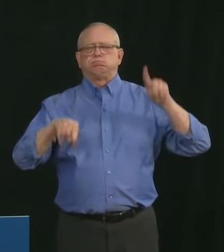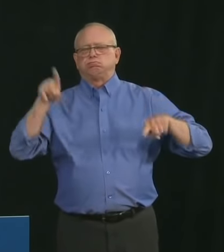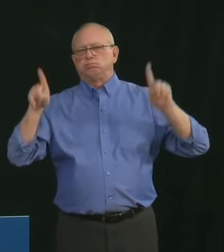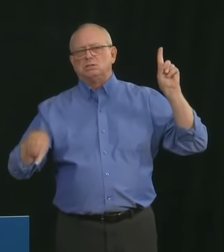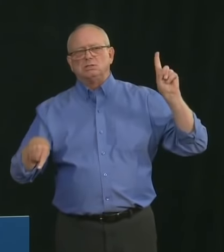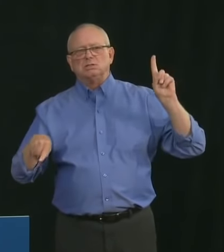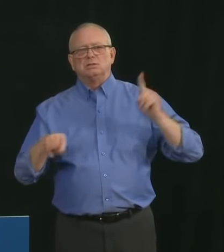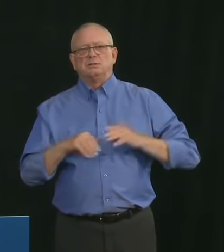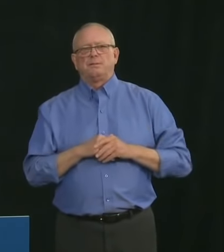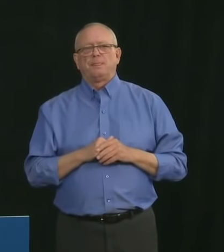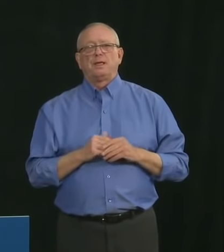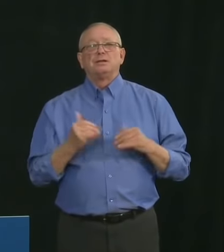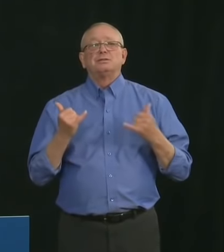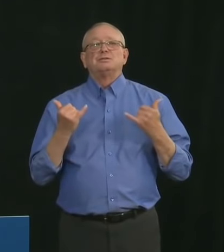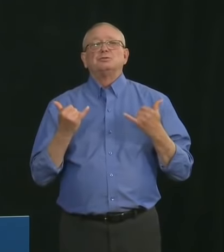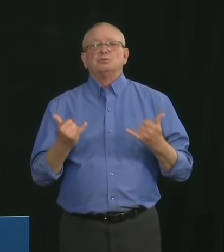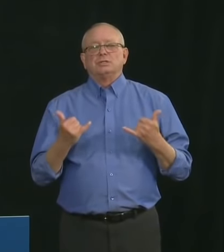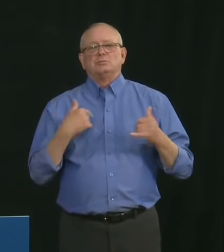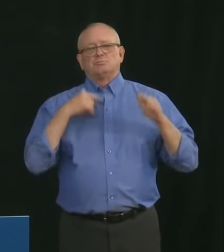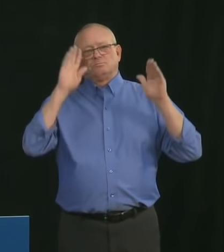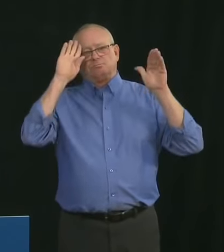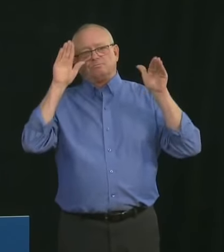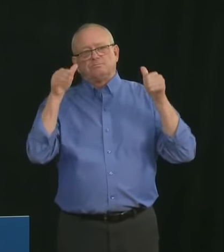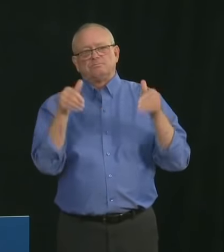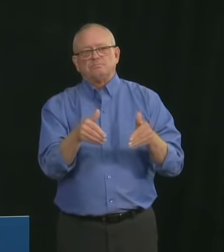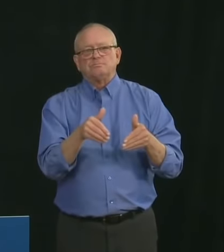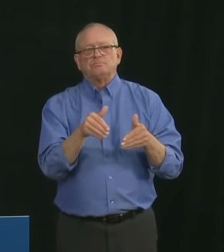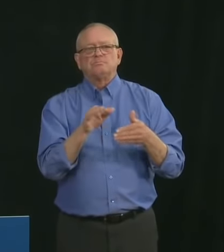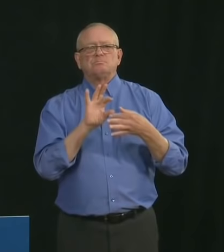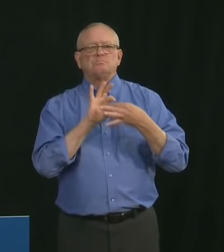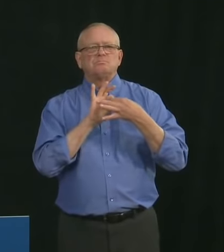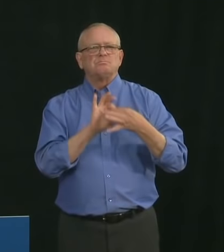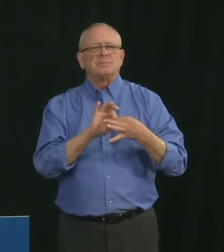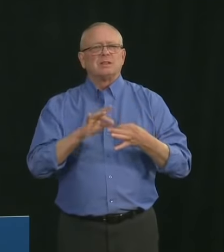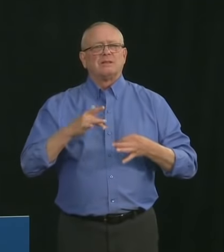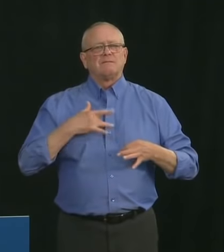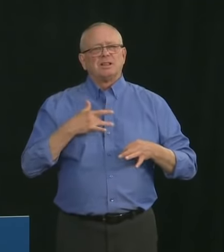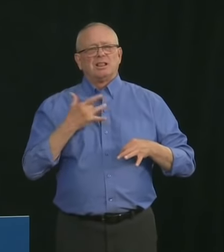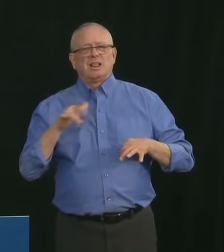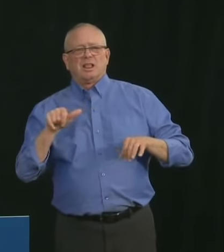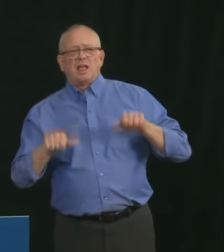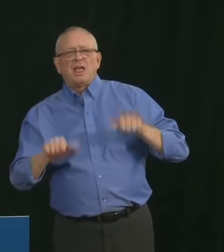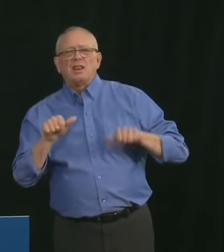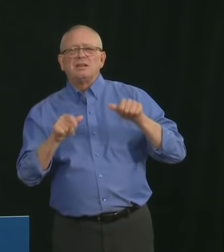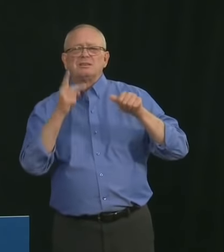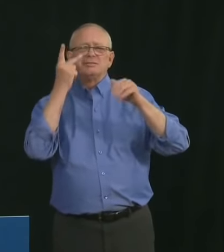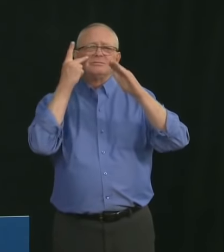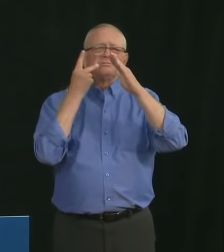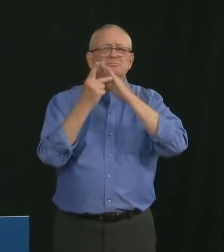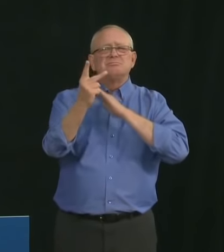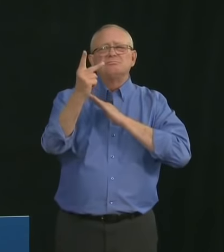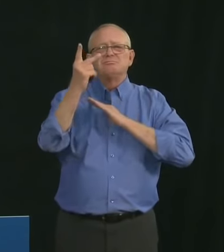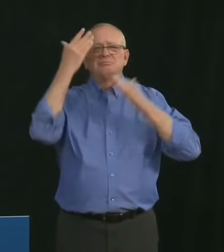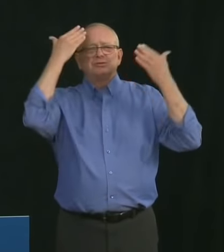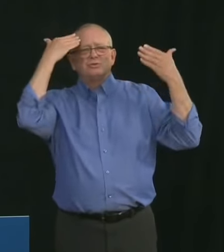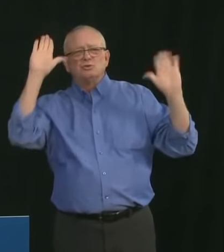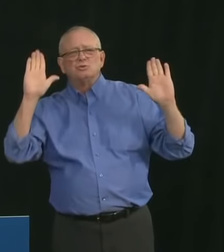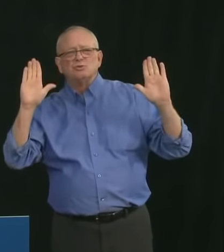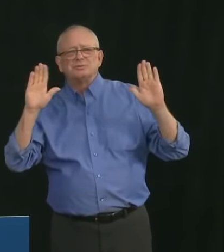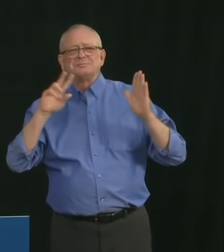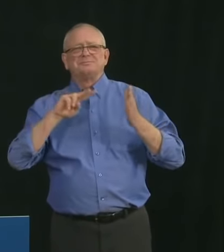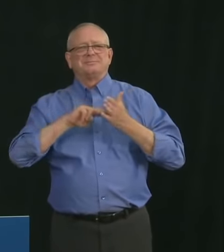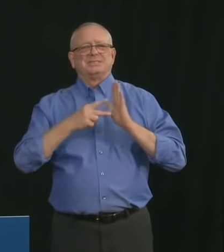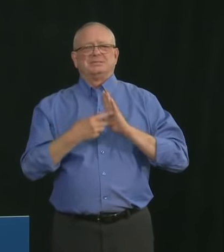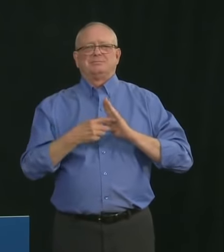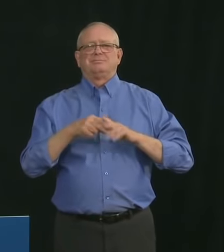specifically about living with uncertainty, which sometimes includes dealing with anxiety. I know that many people are resuming, at least